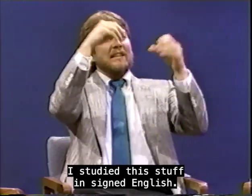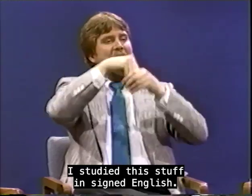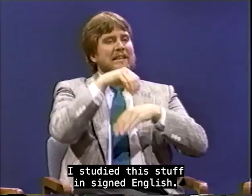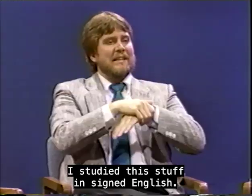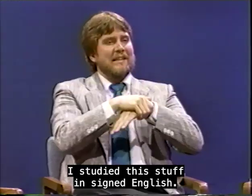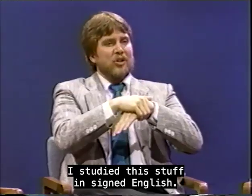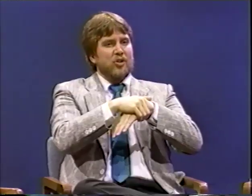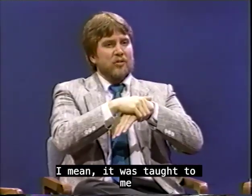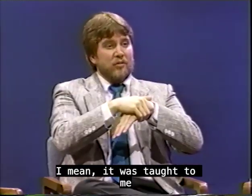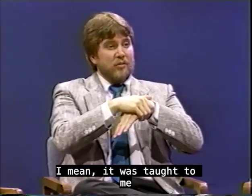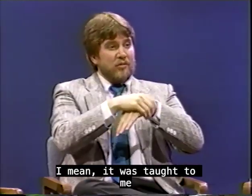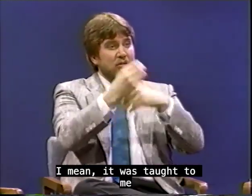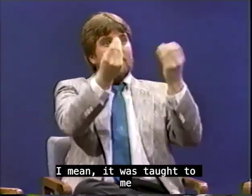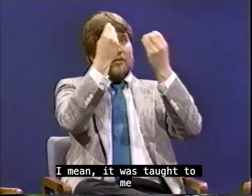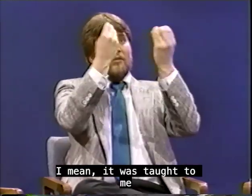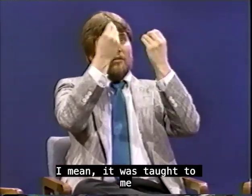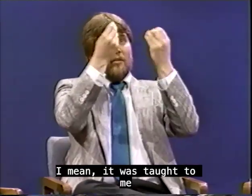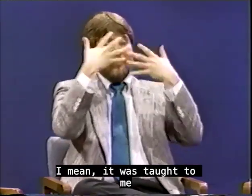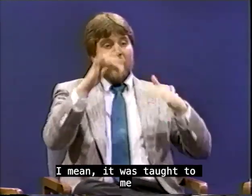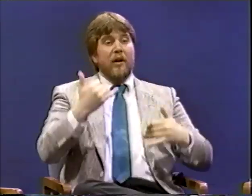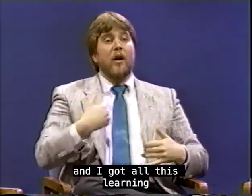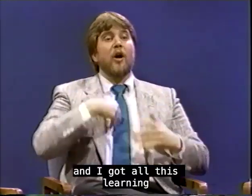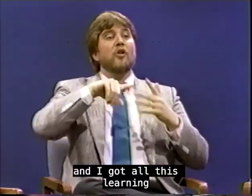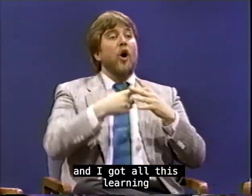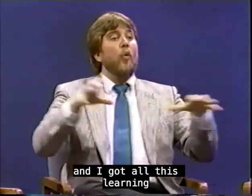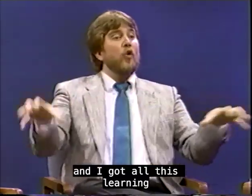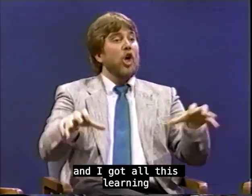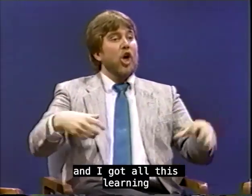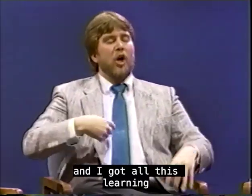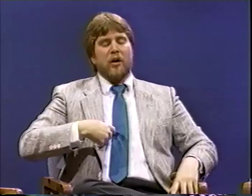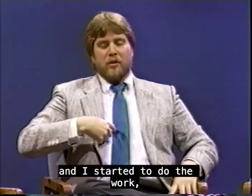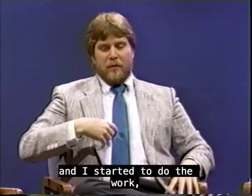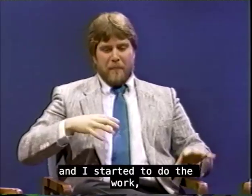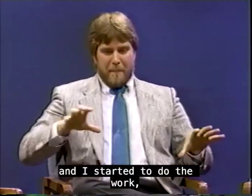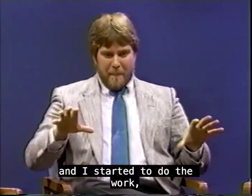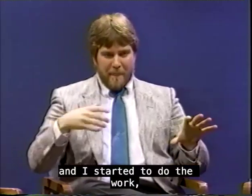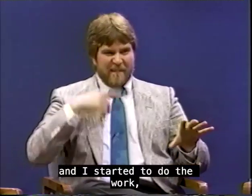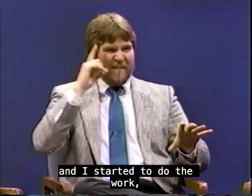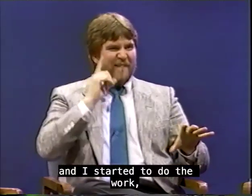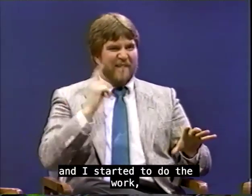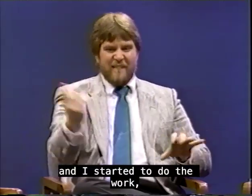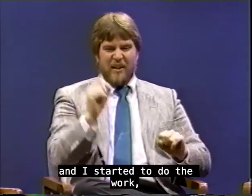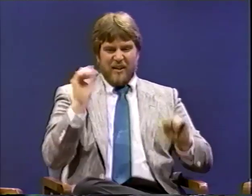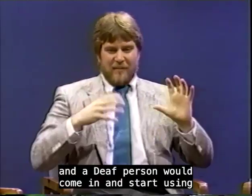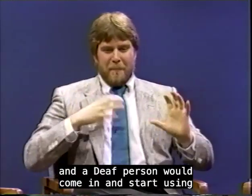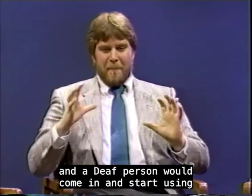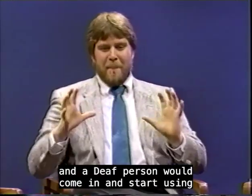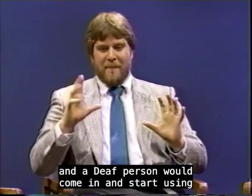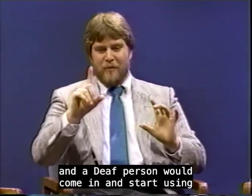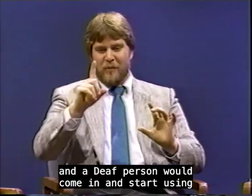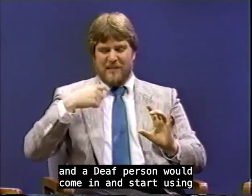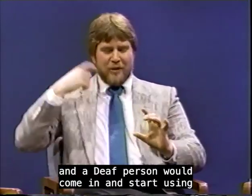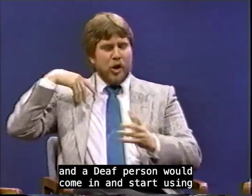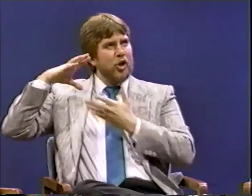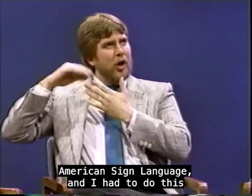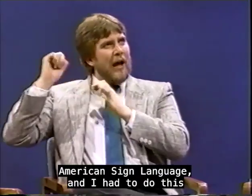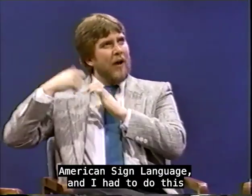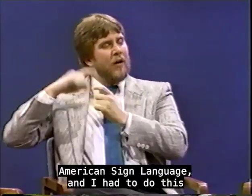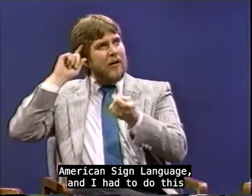signed English. I mean, it was taught to me in English. And I got all this learning in English, and I started to do the work. And a deaf person would come in and start using American Sign Language, and